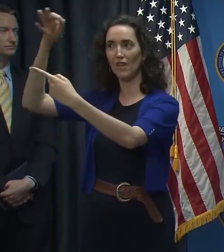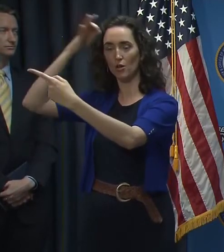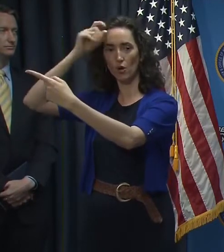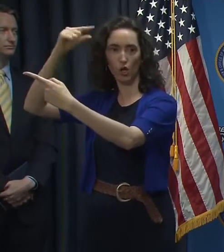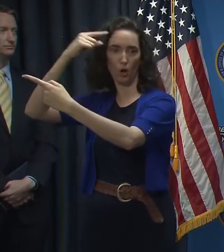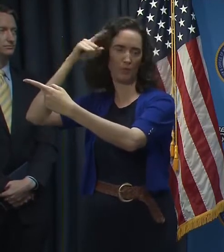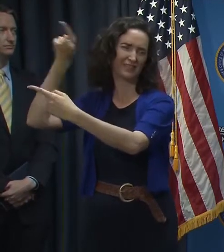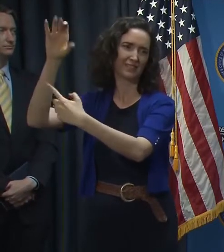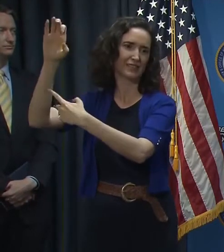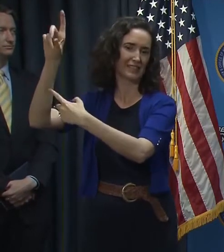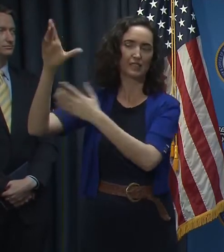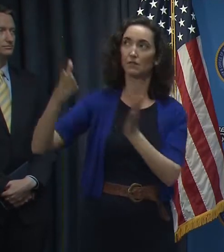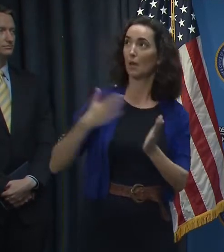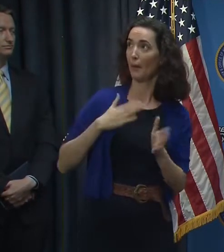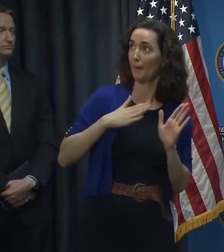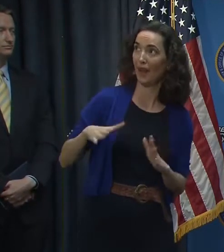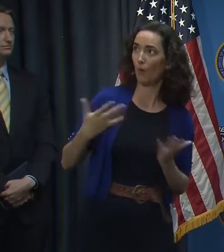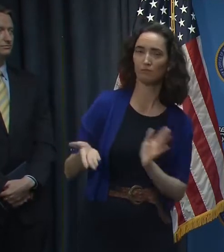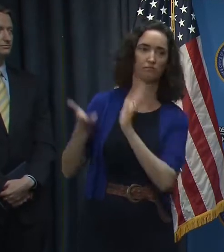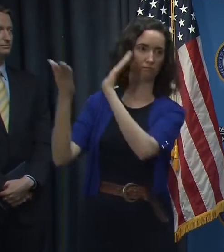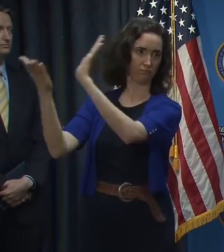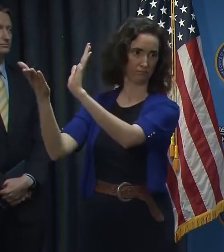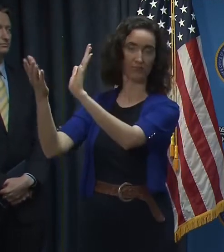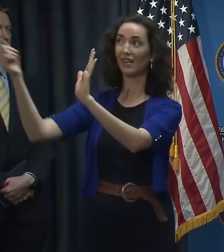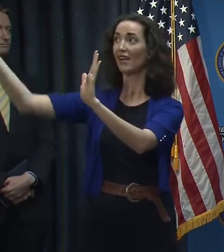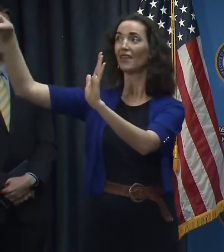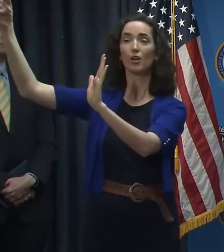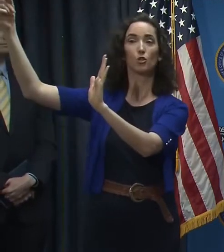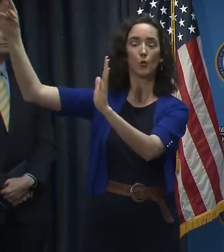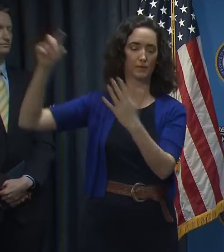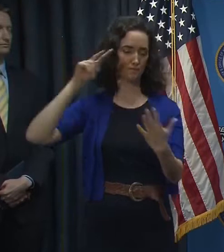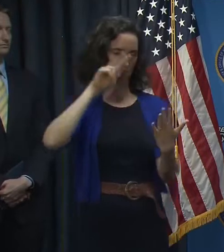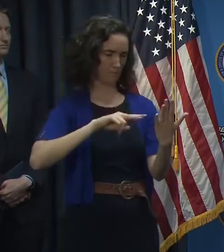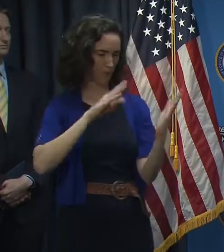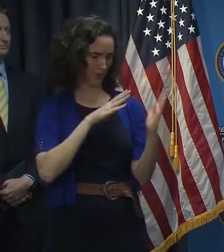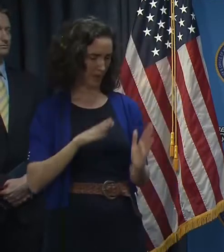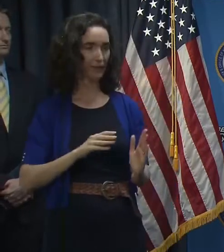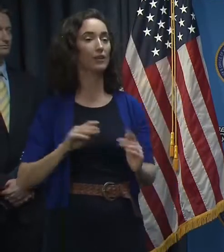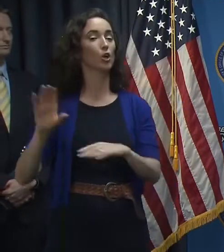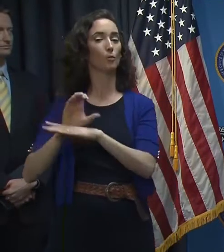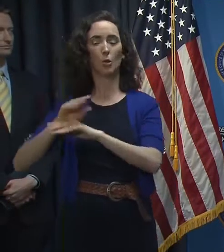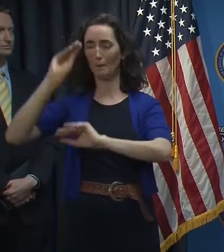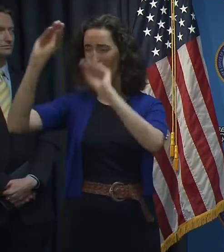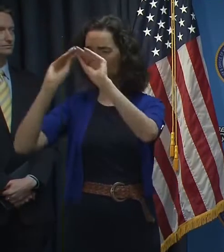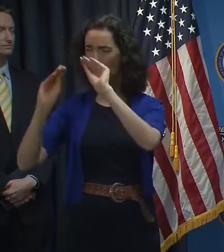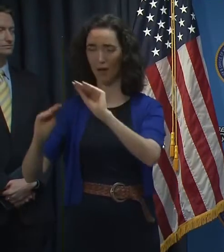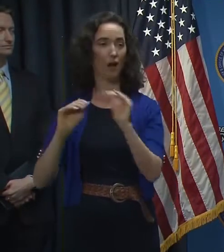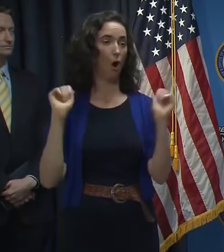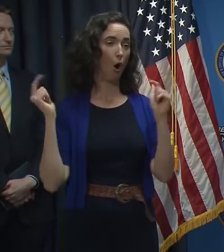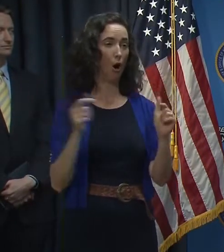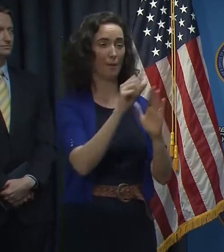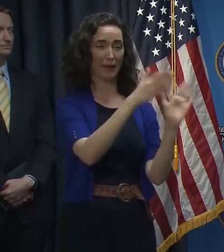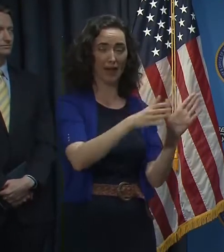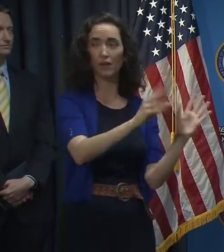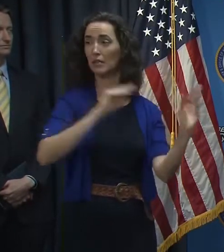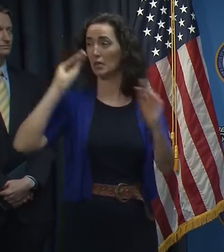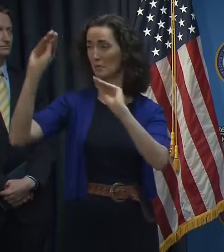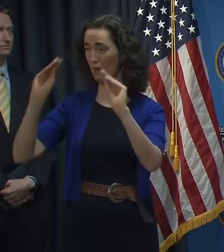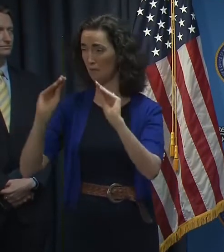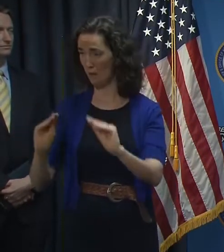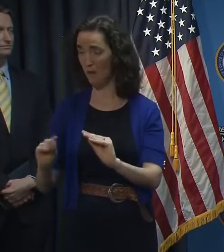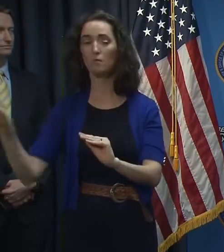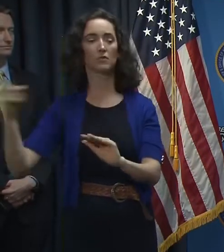CDC. And they took those plans and they put them in a matrix. They announced today that they're going to be able to meet every